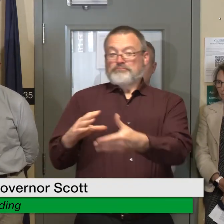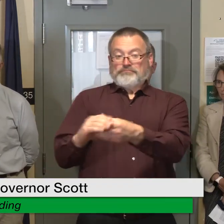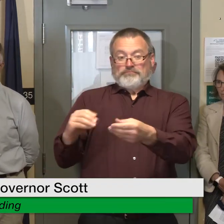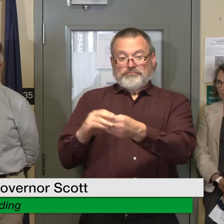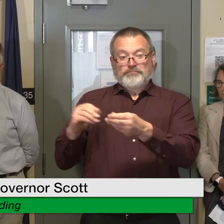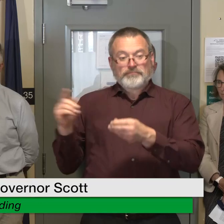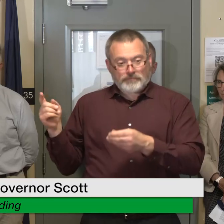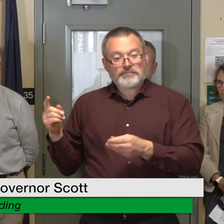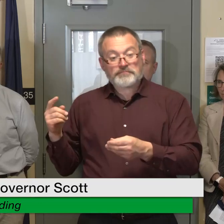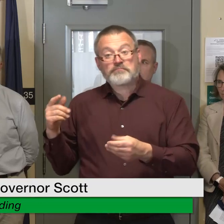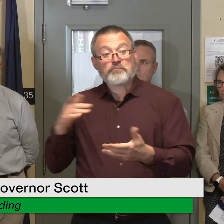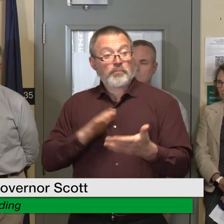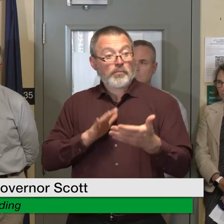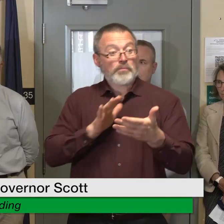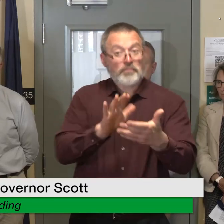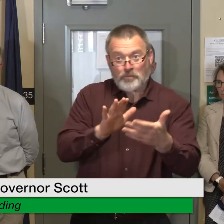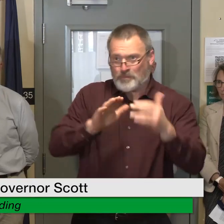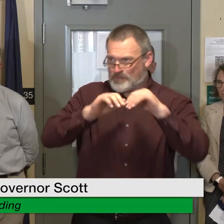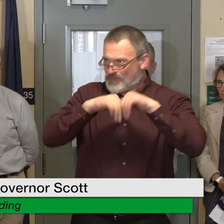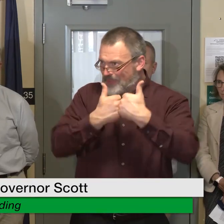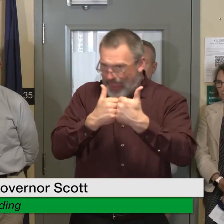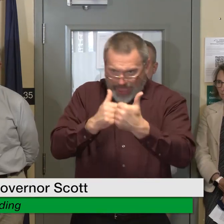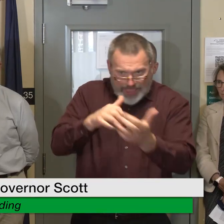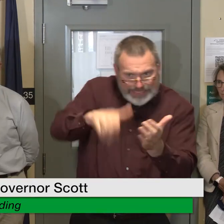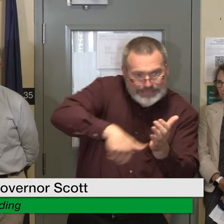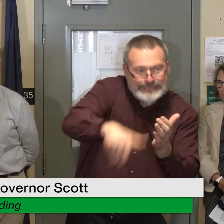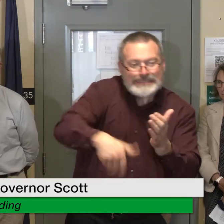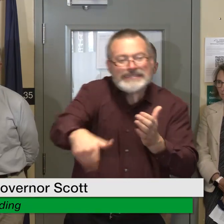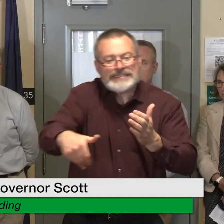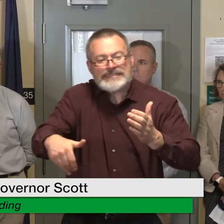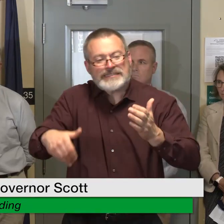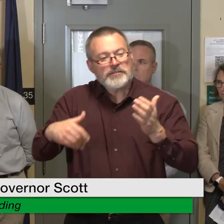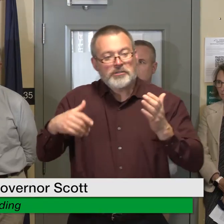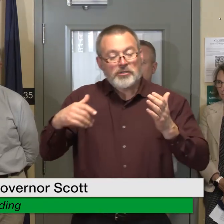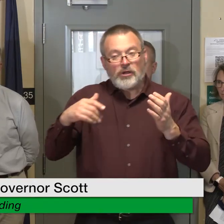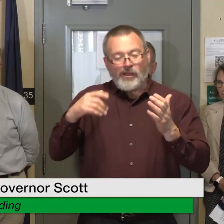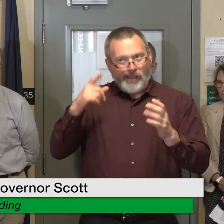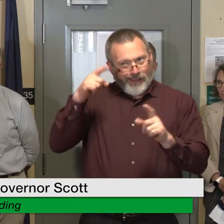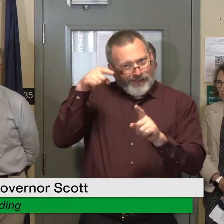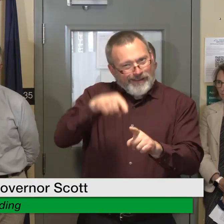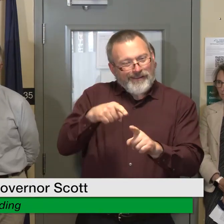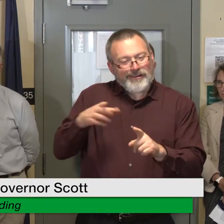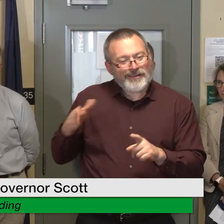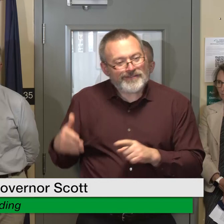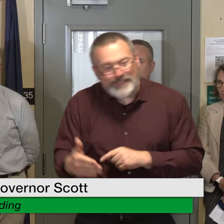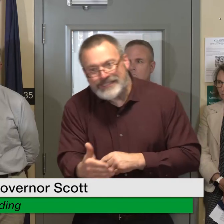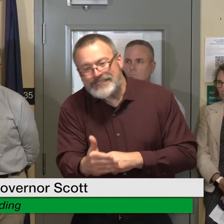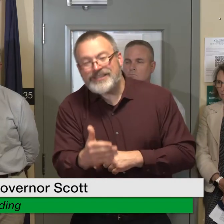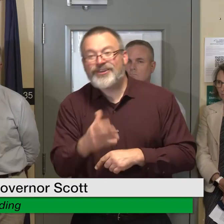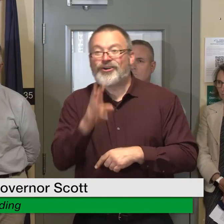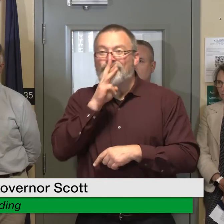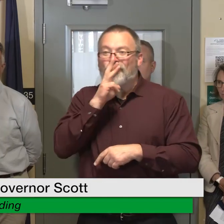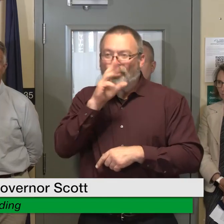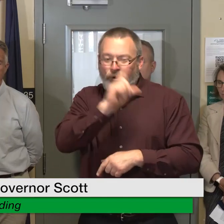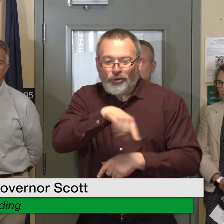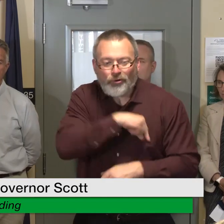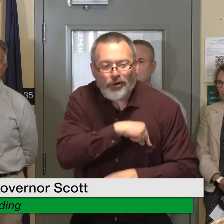to managing dredging and in-stream work is not about fish habitat or water quality. It's about public